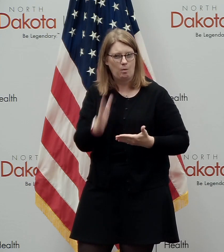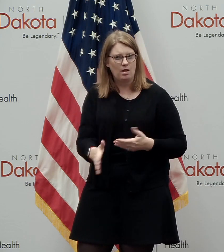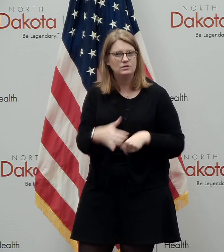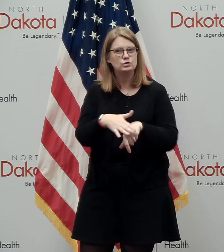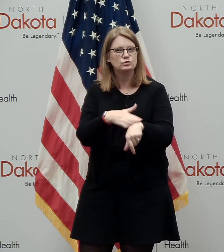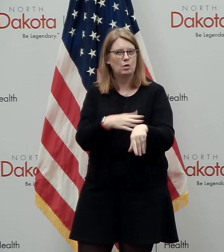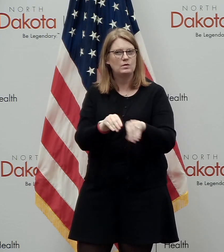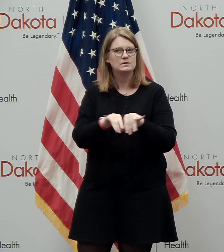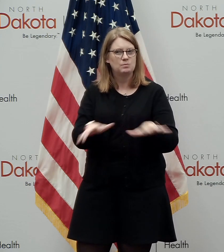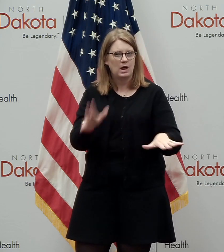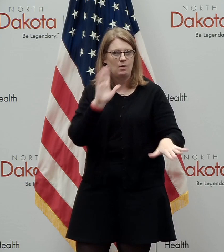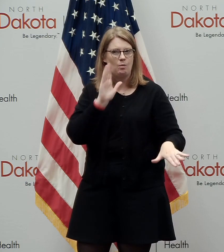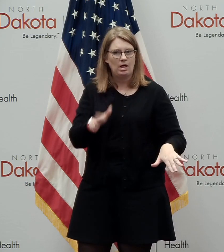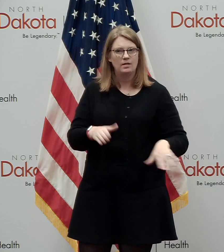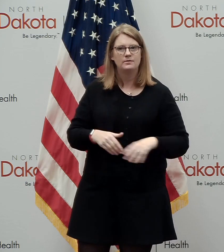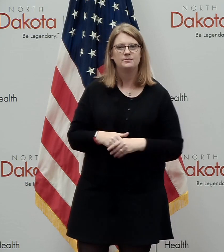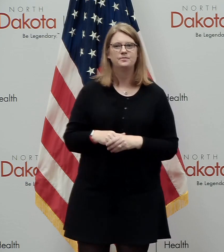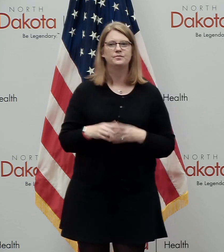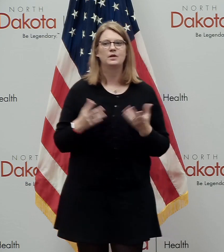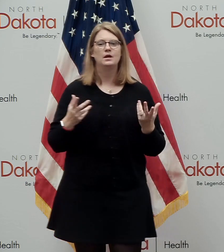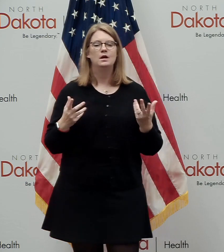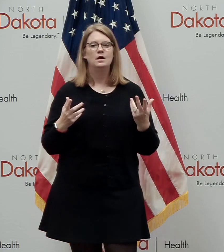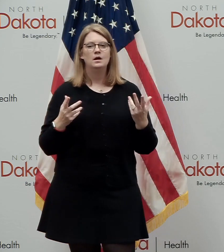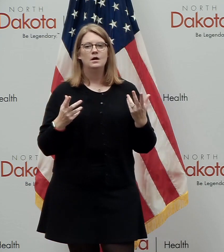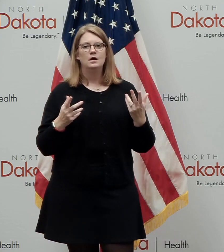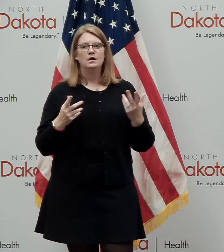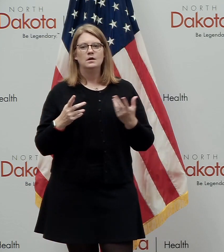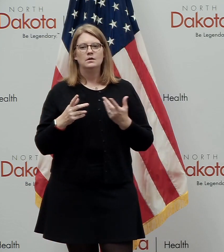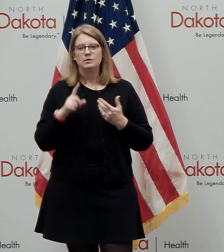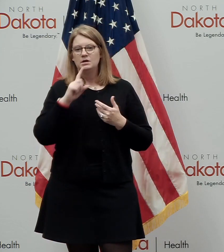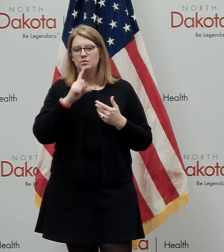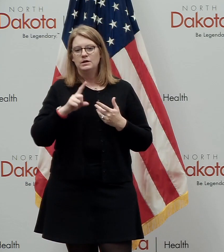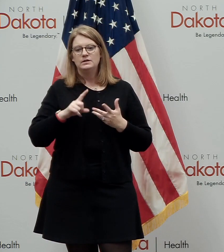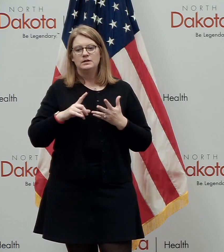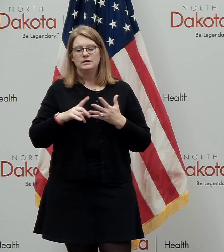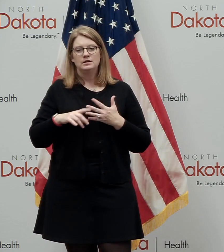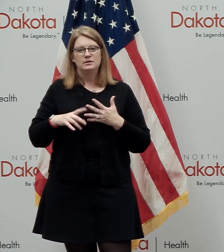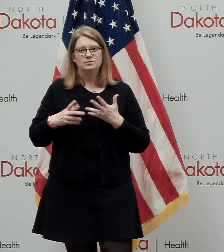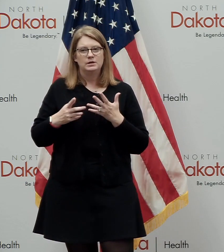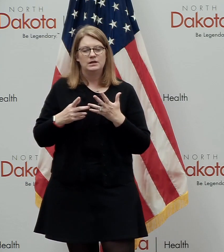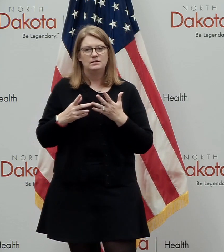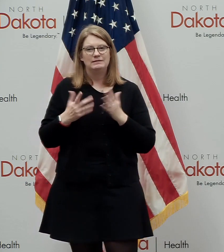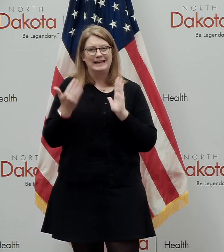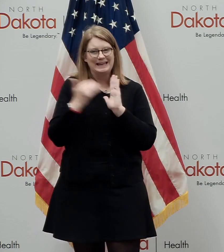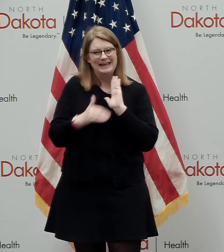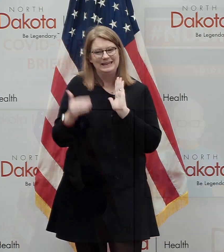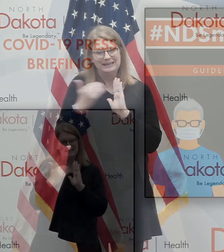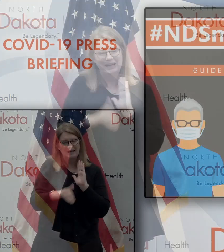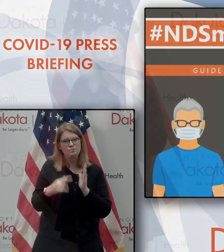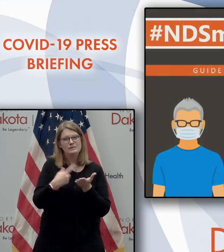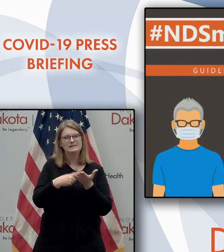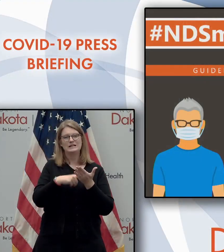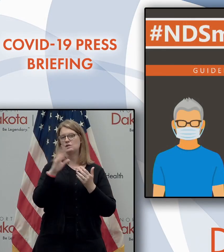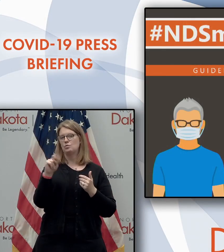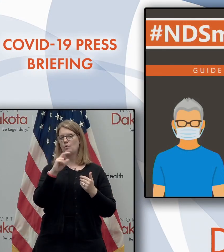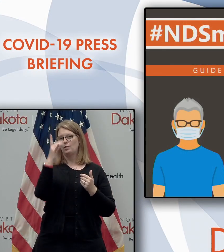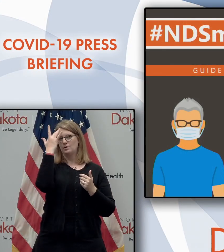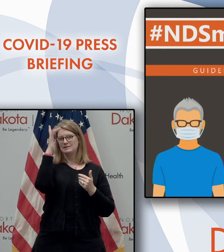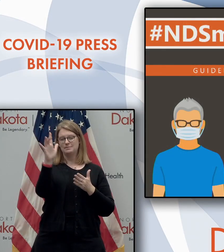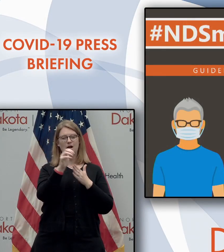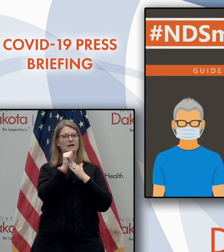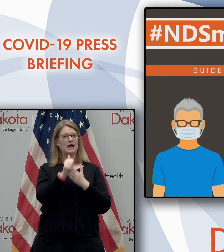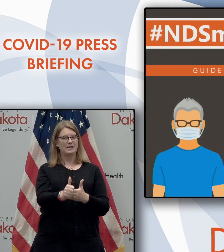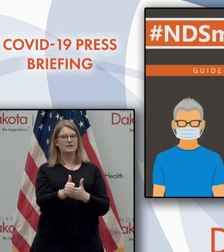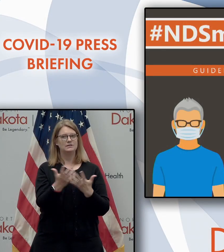spread. And again, we build on all of this. Again, we know that when we talk about the North Dakota SMART guidelines,